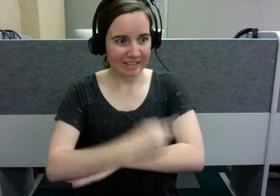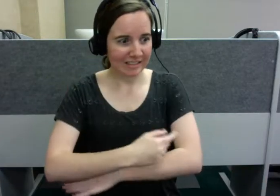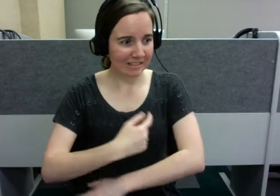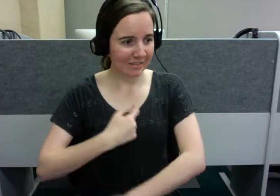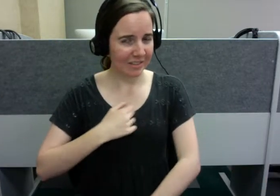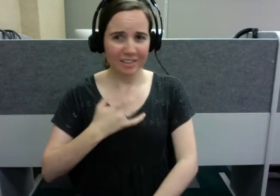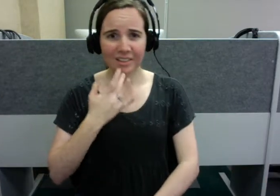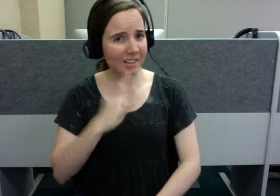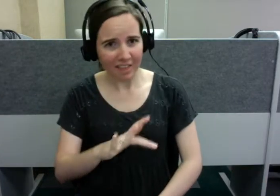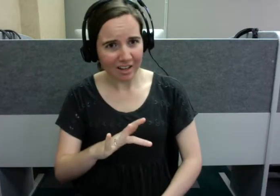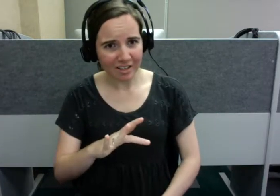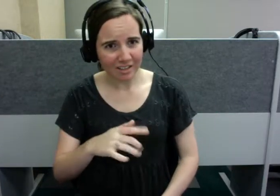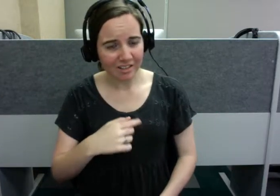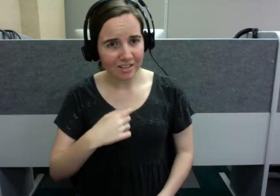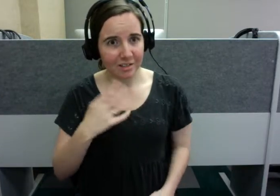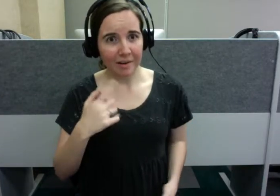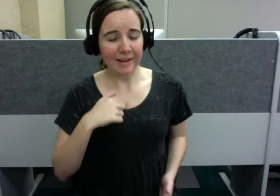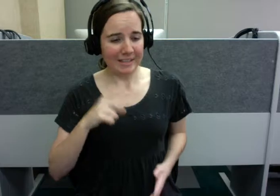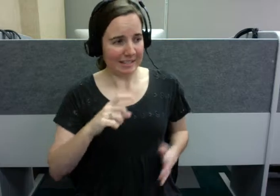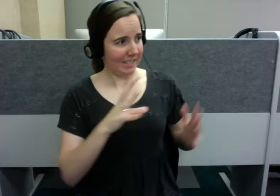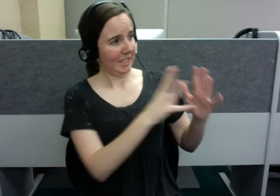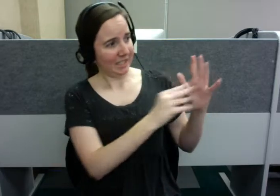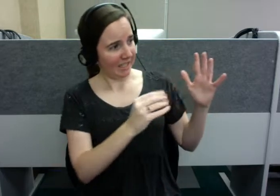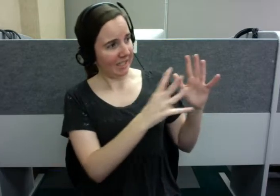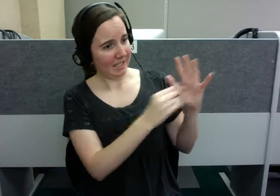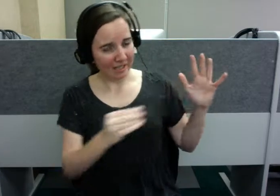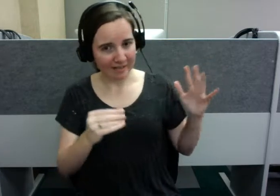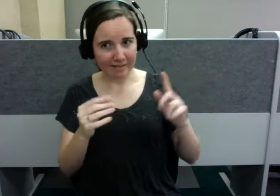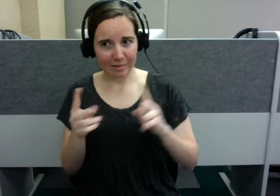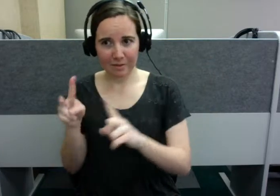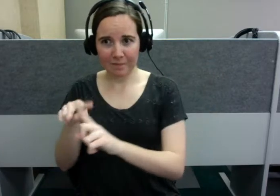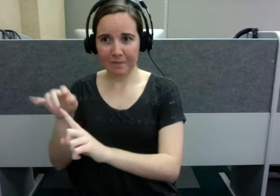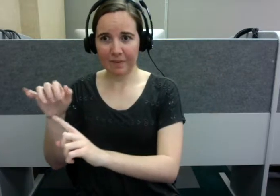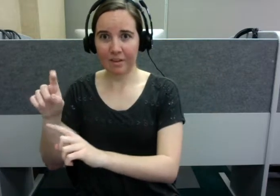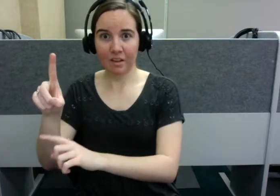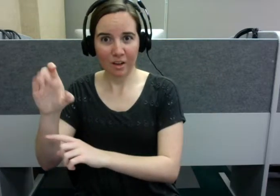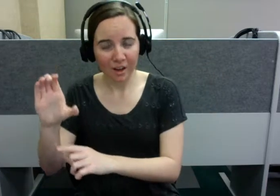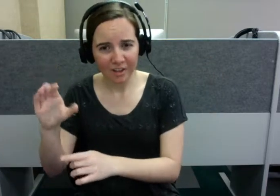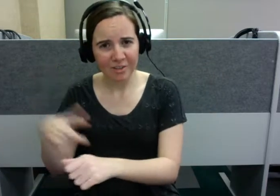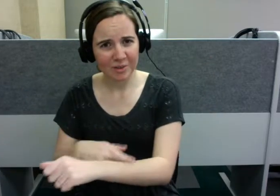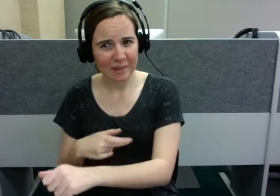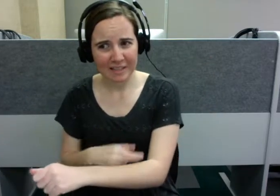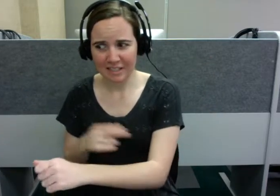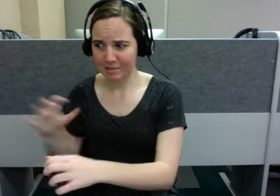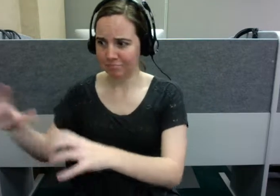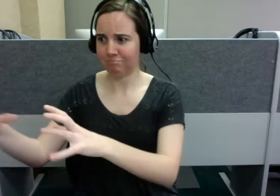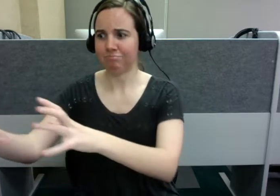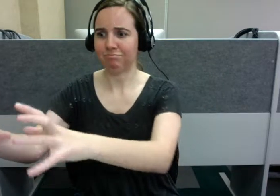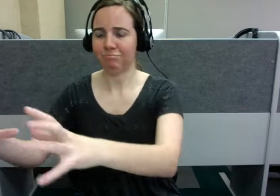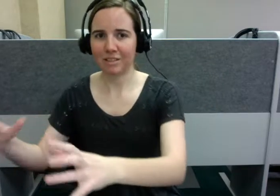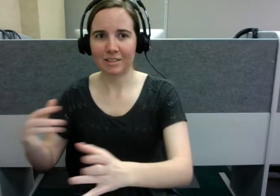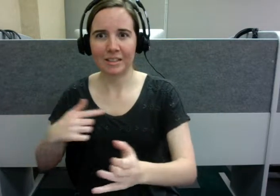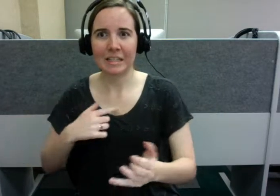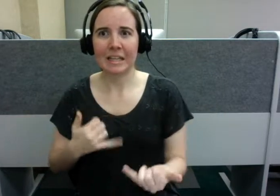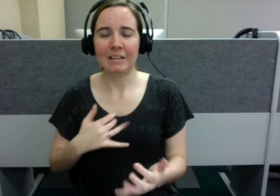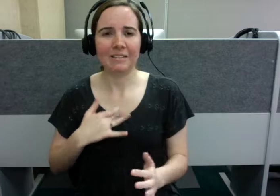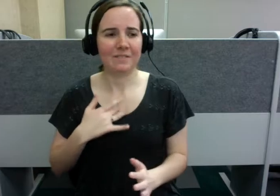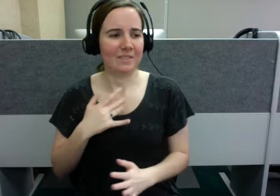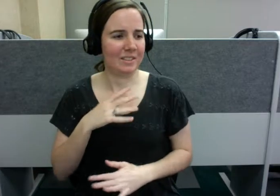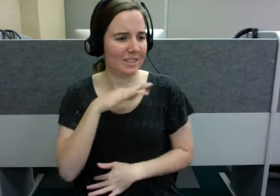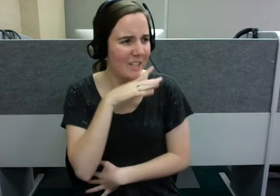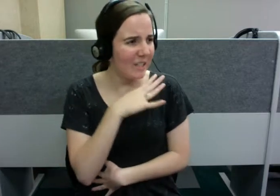do what Albert had just done, and there are like 100 of these lambs in the pen. And suddenly this whole thing's starting to feel like a German porno, and I'm